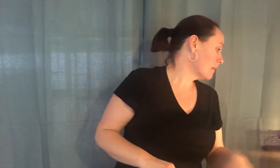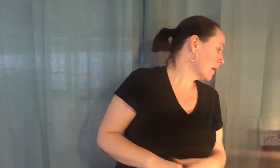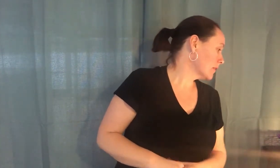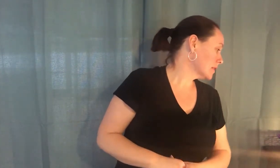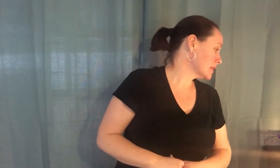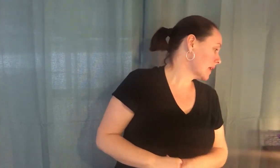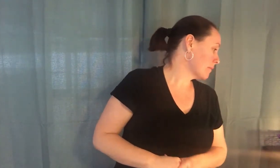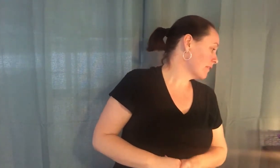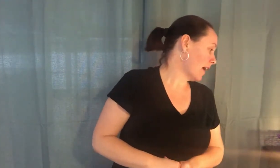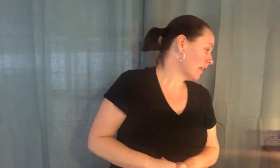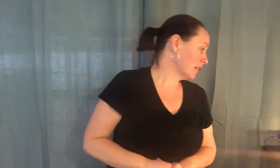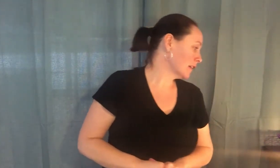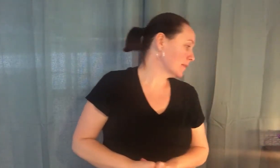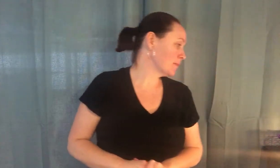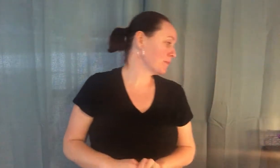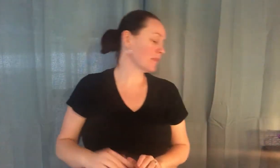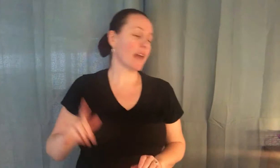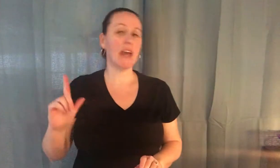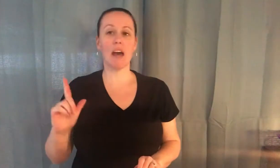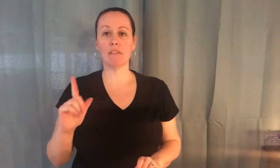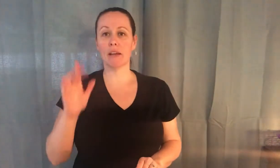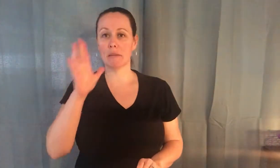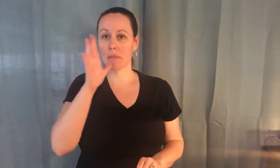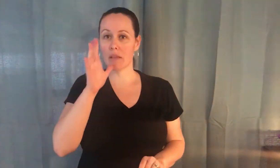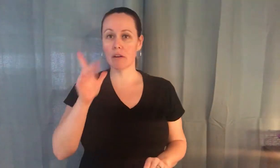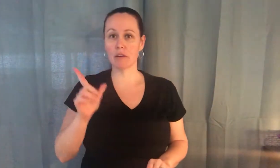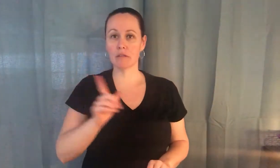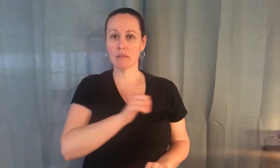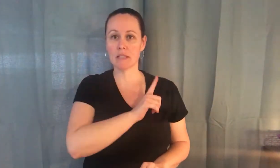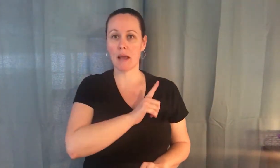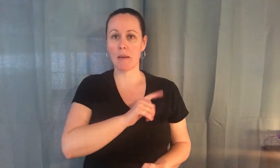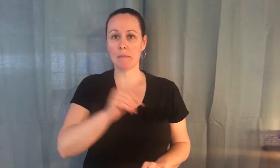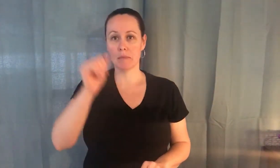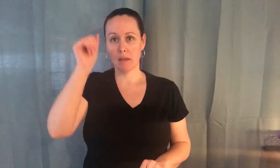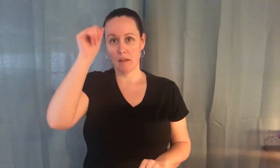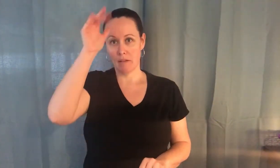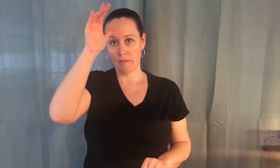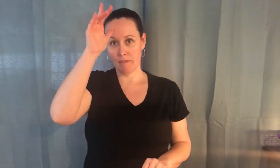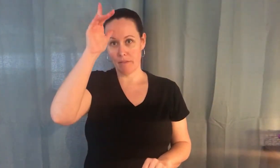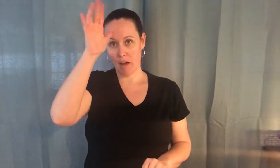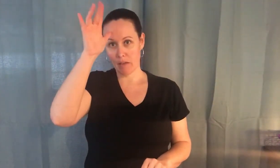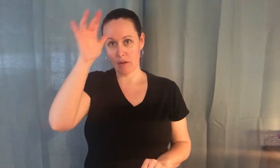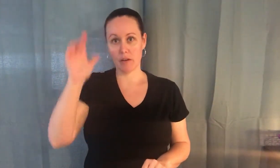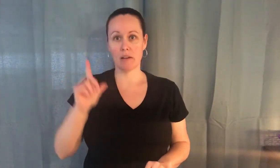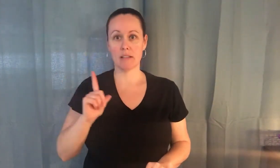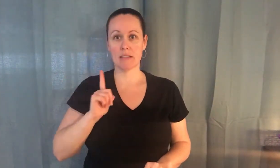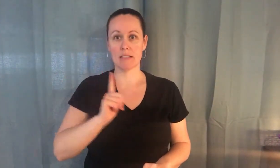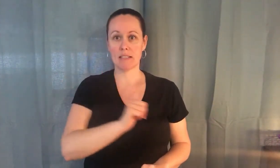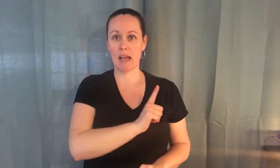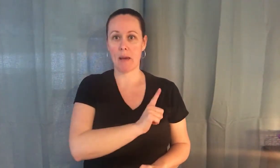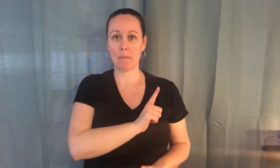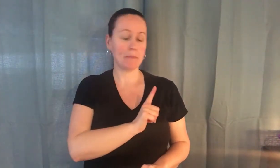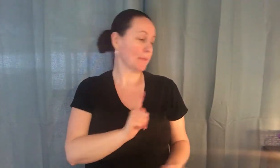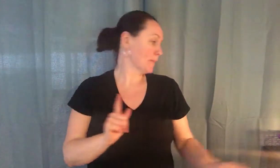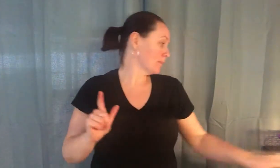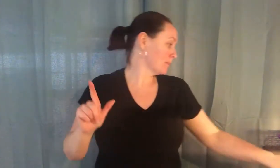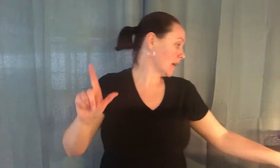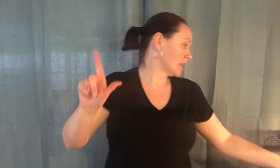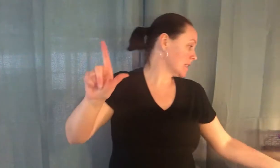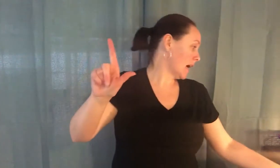Stepmother and stepfather, they have like mother, step, father, step. It's the